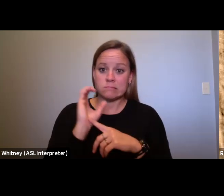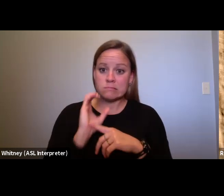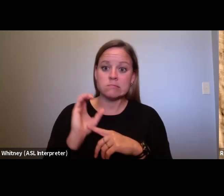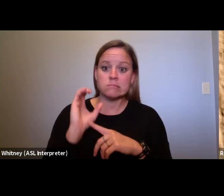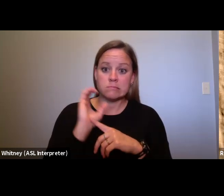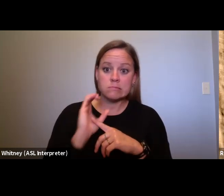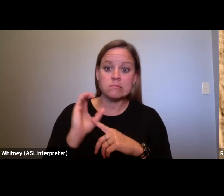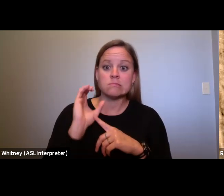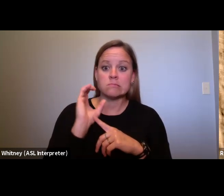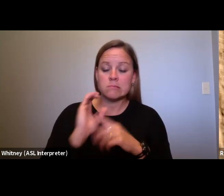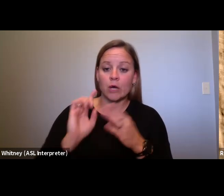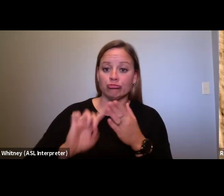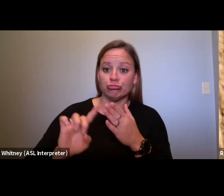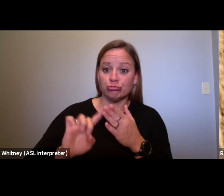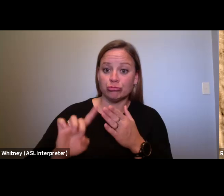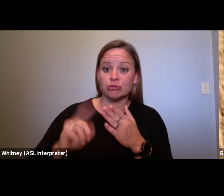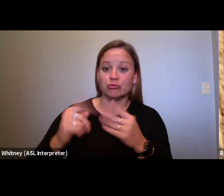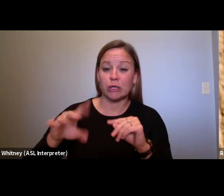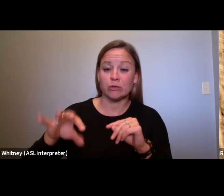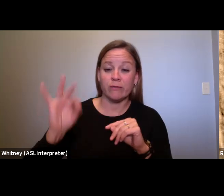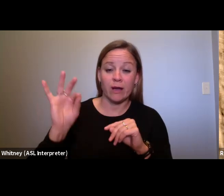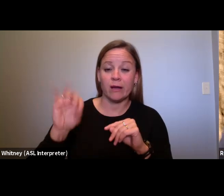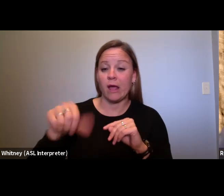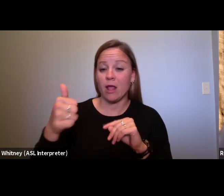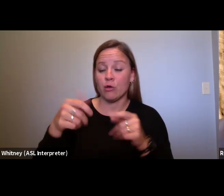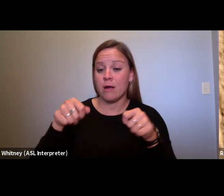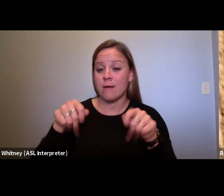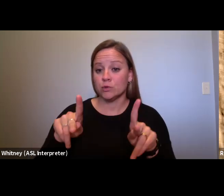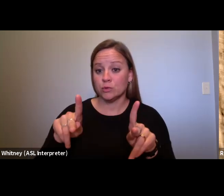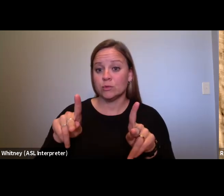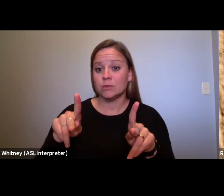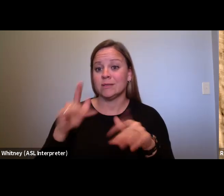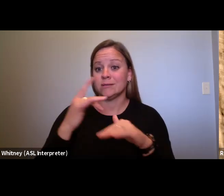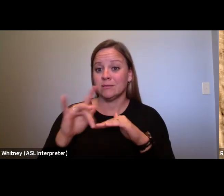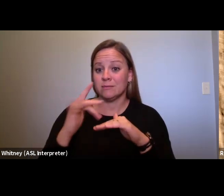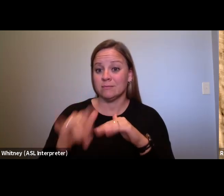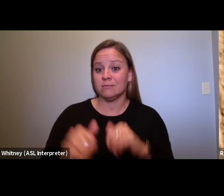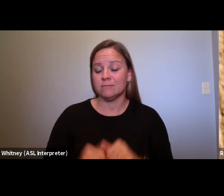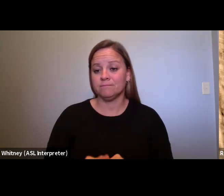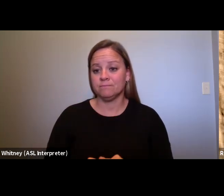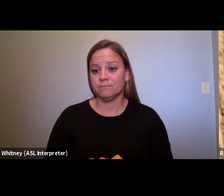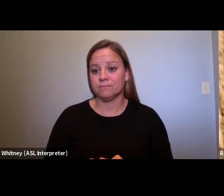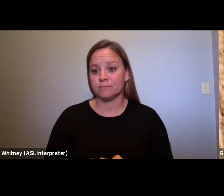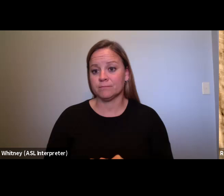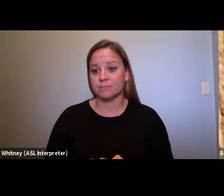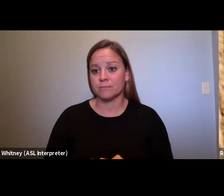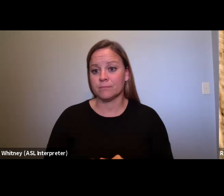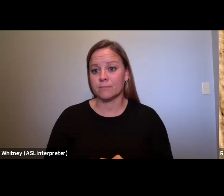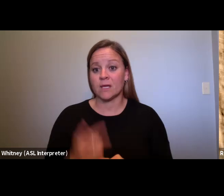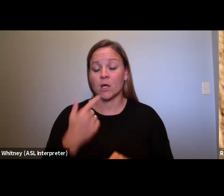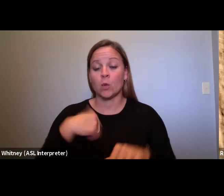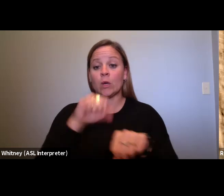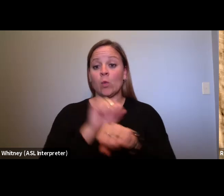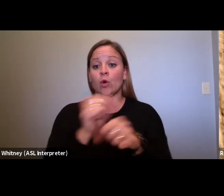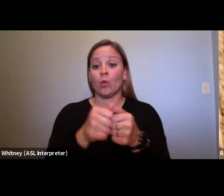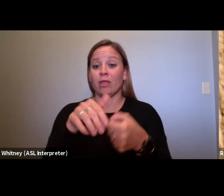and do the research to find out what other opportunities are out there. We work with our